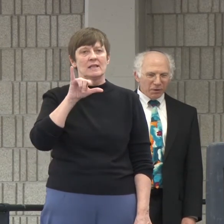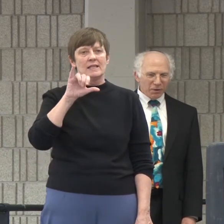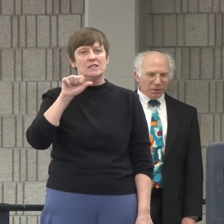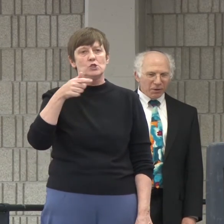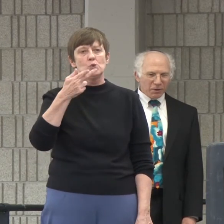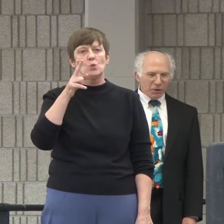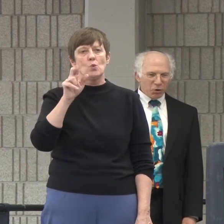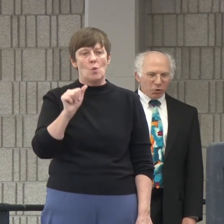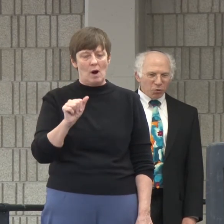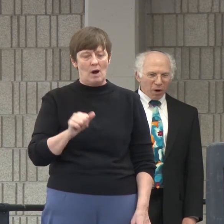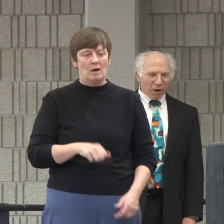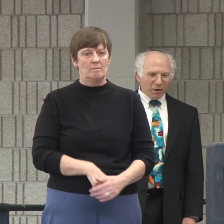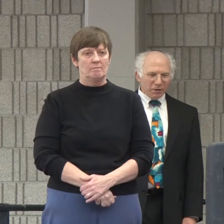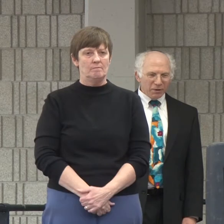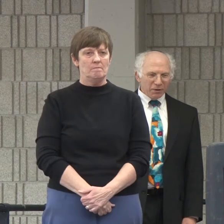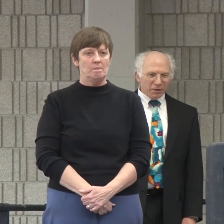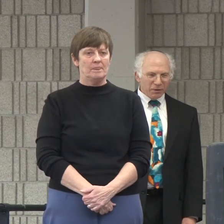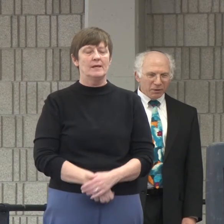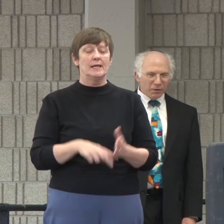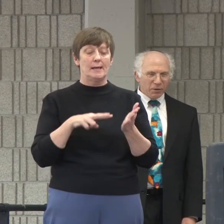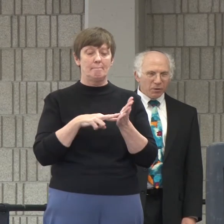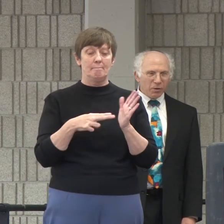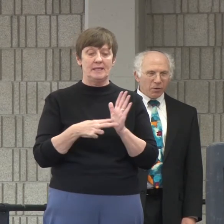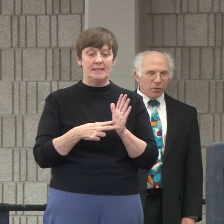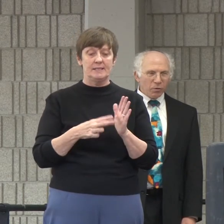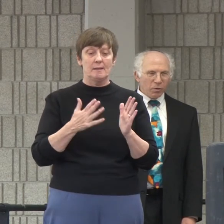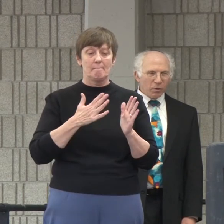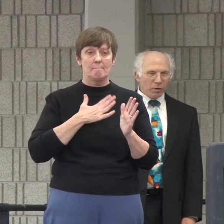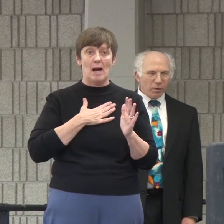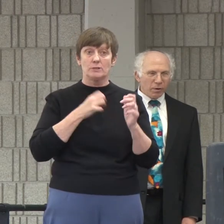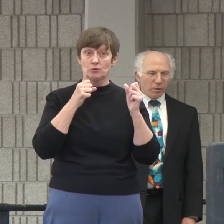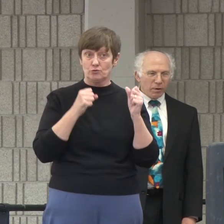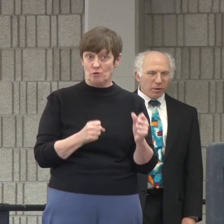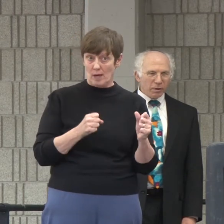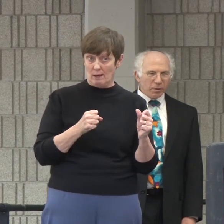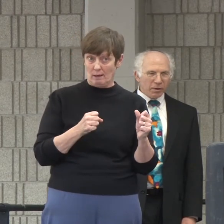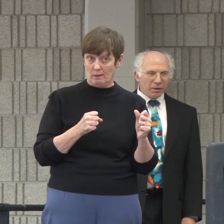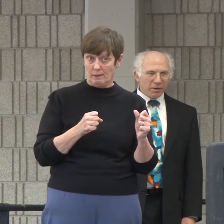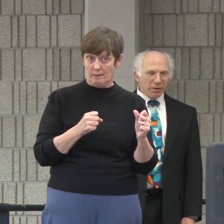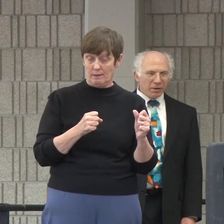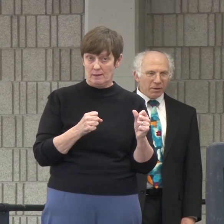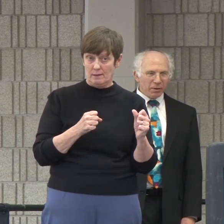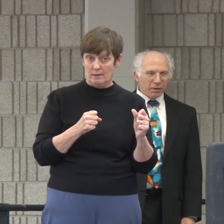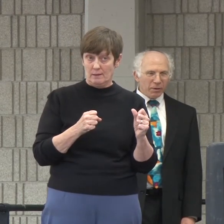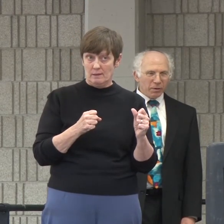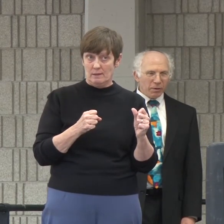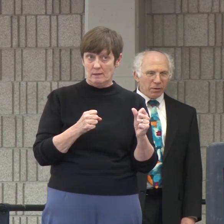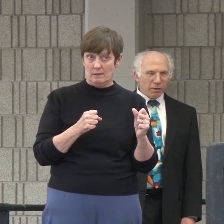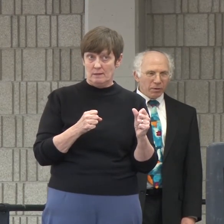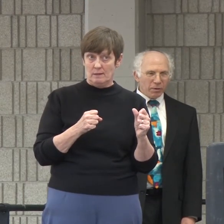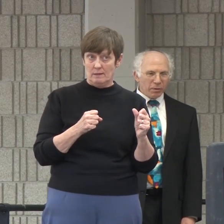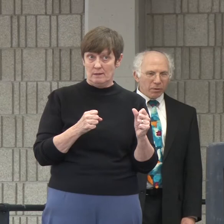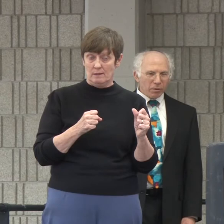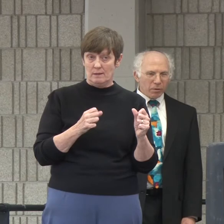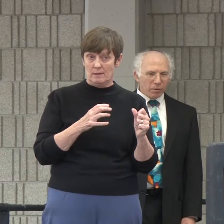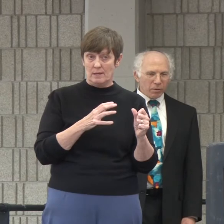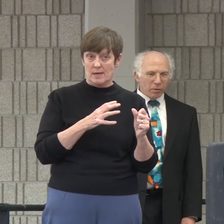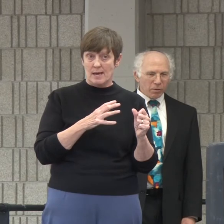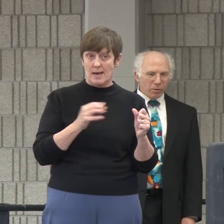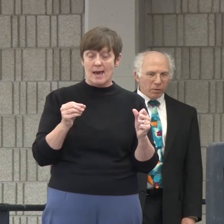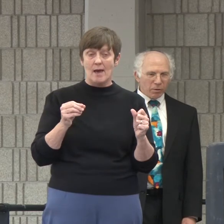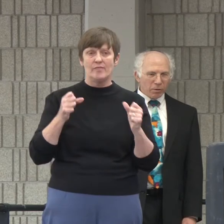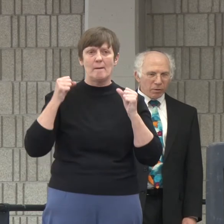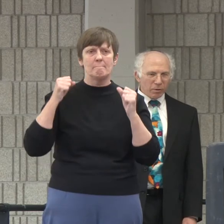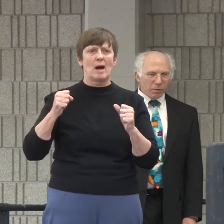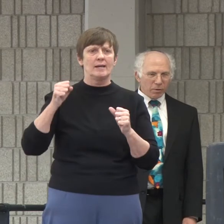Lishua, which means my strength, and the might of Yah, but it